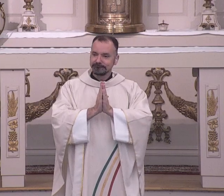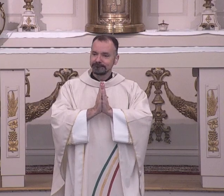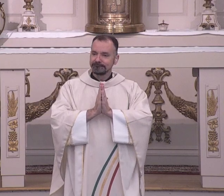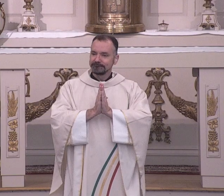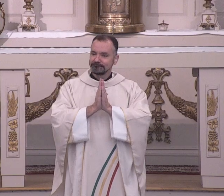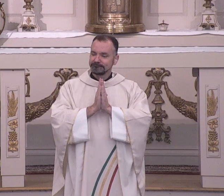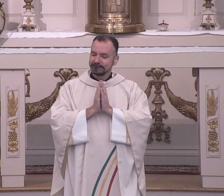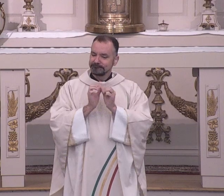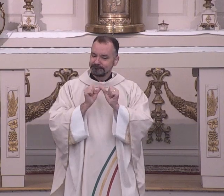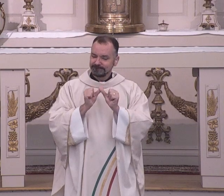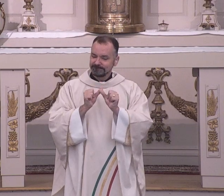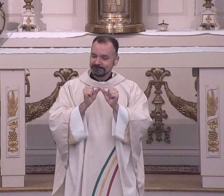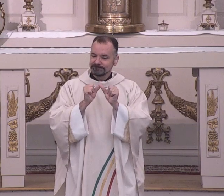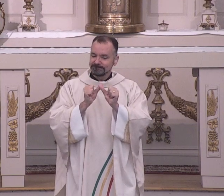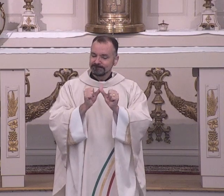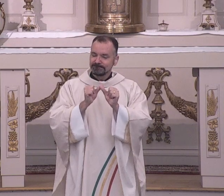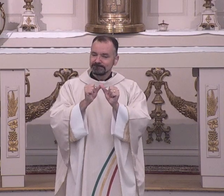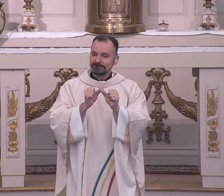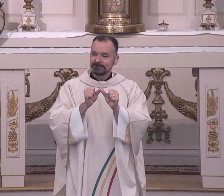prayed about that